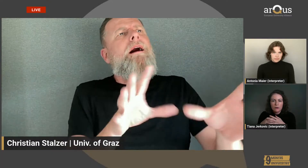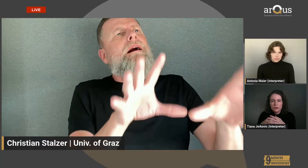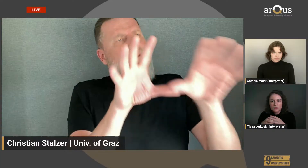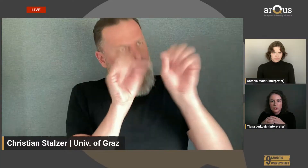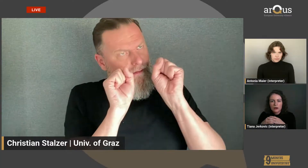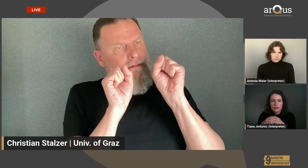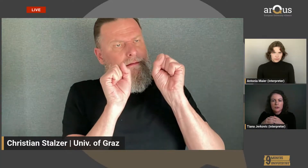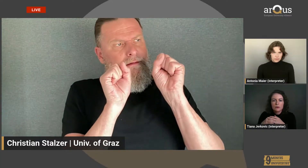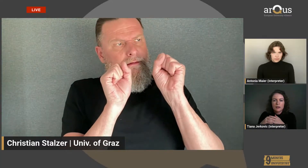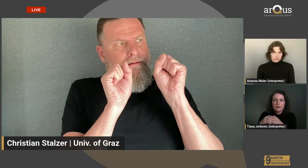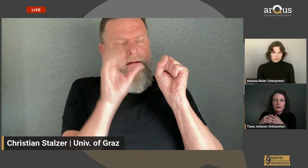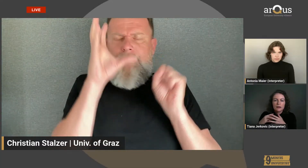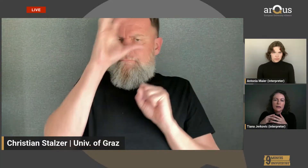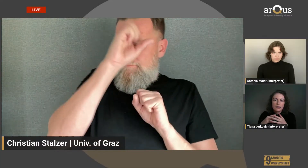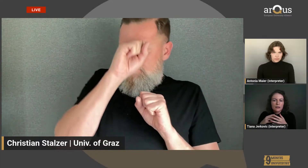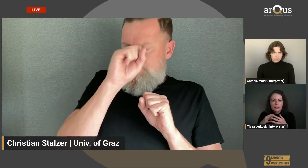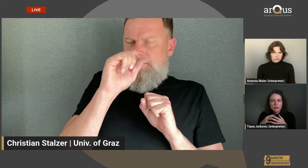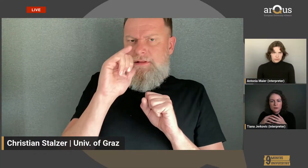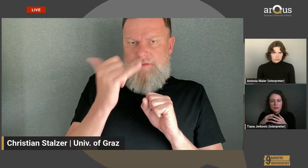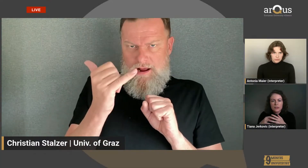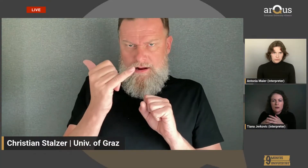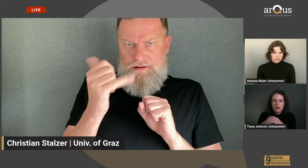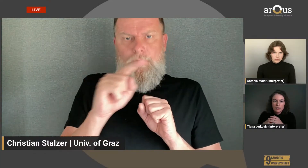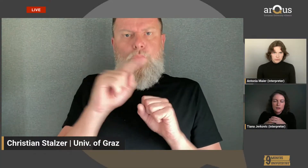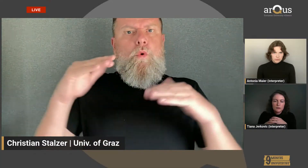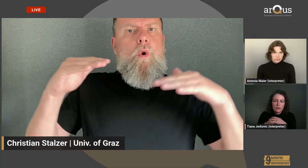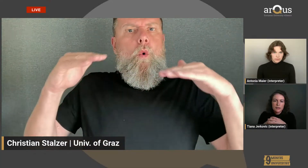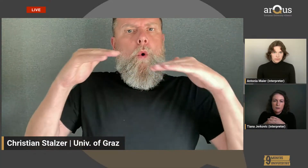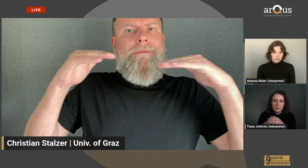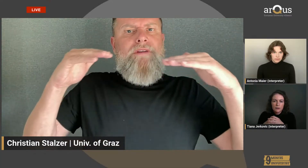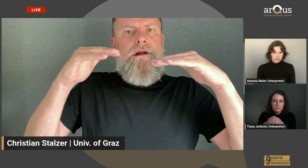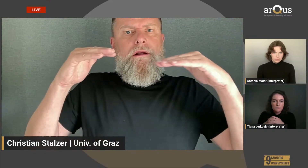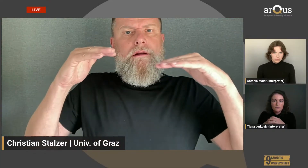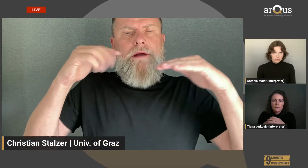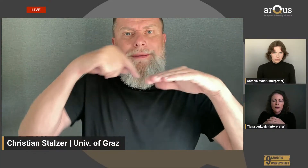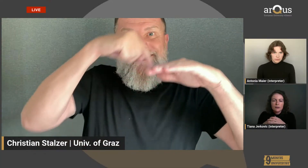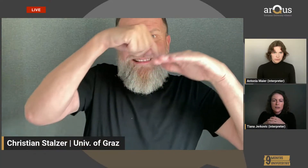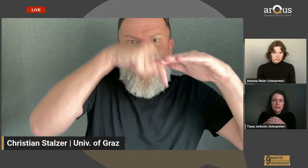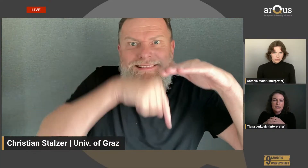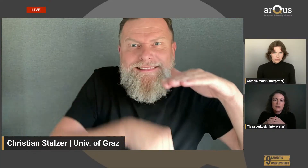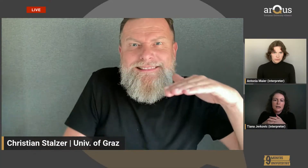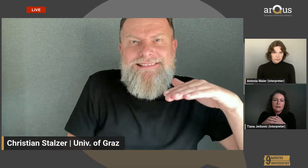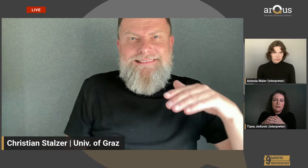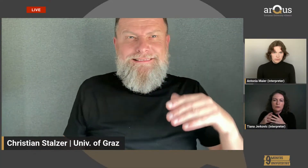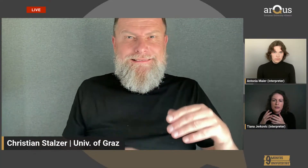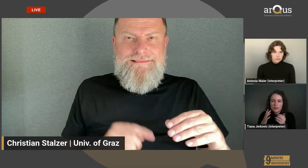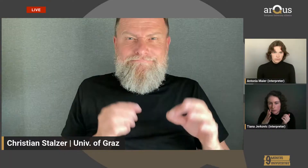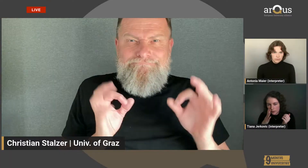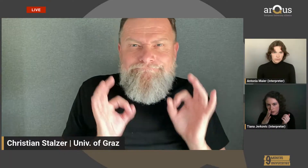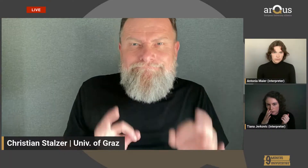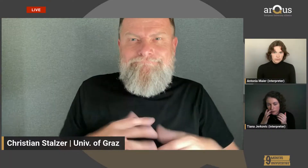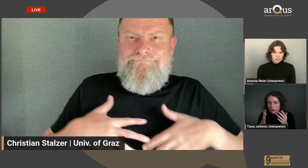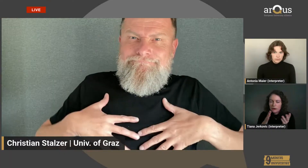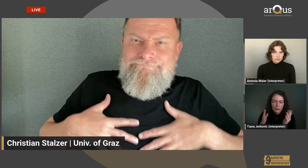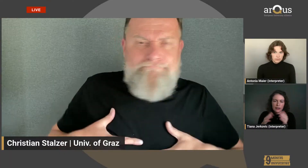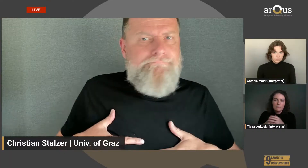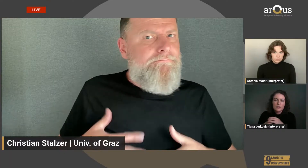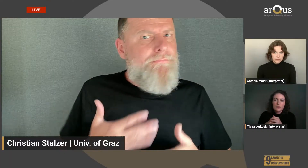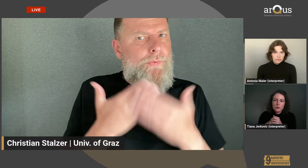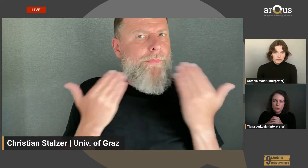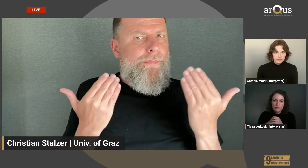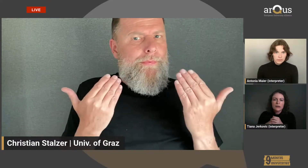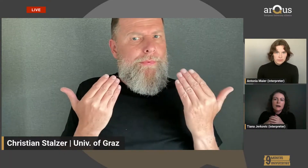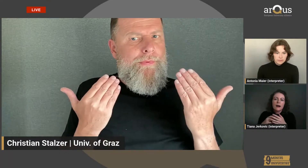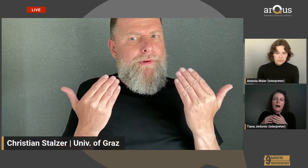when I also talk to other students and colleagues, for example, you can see that, for example, or when I